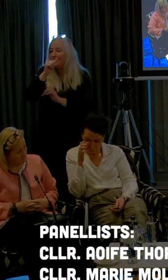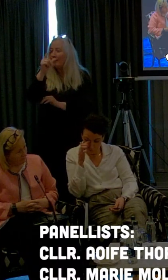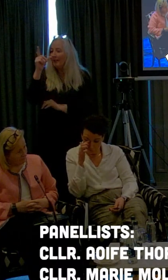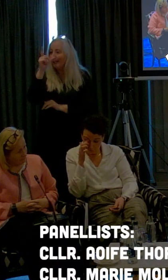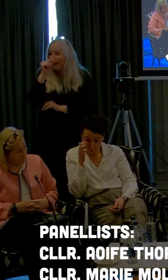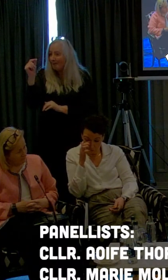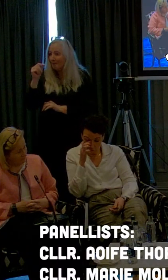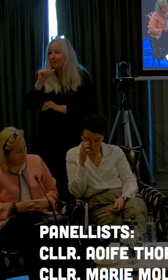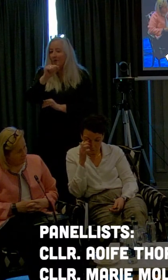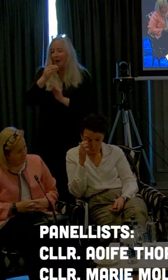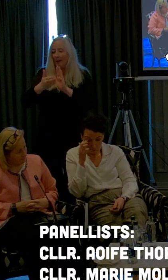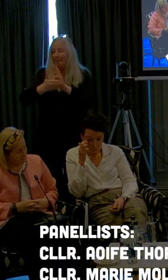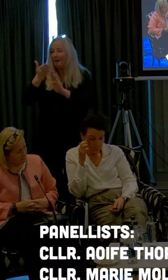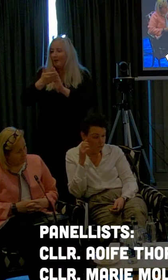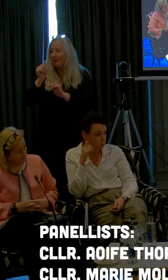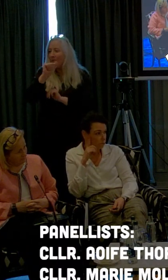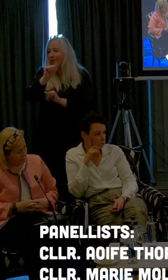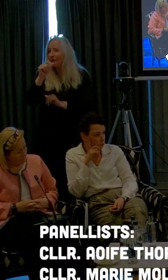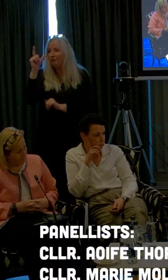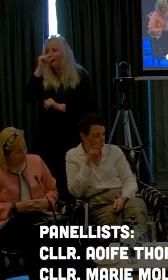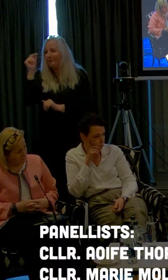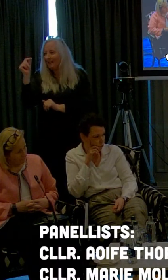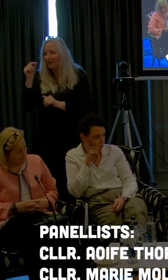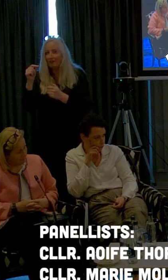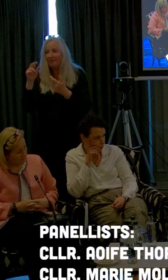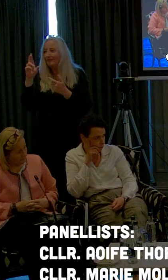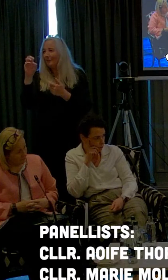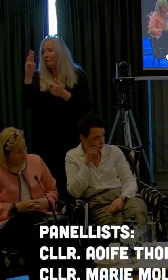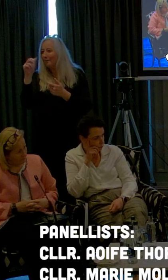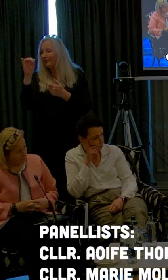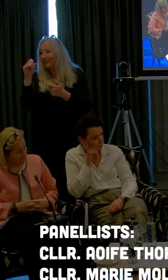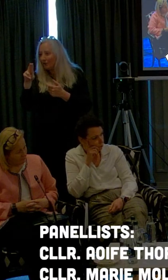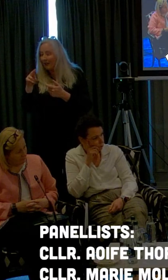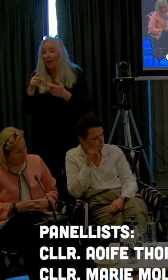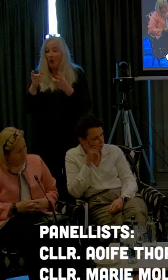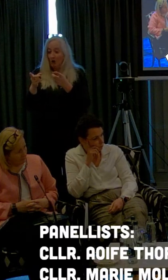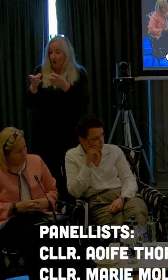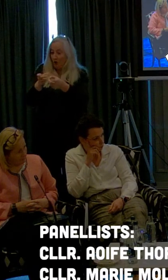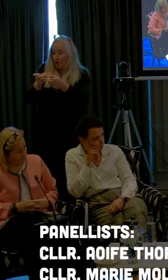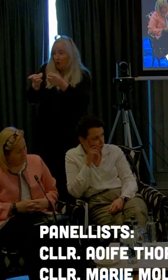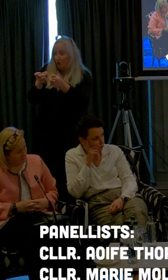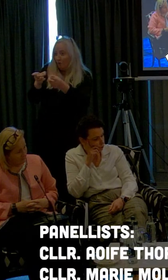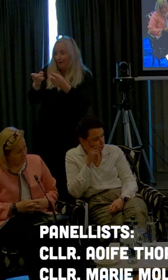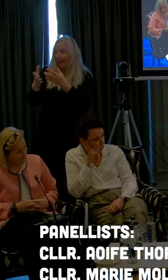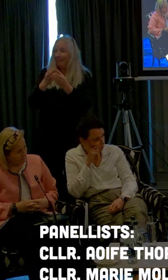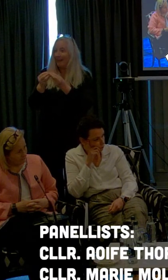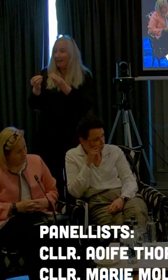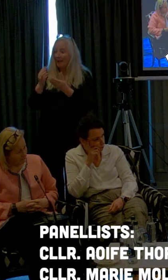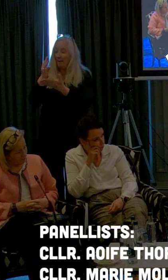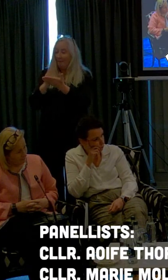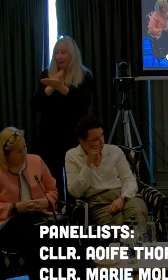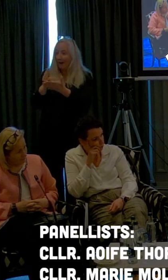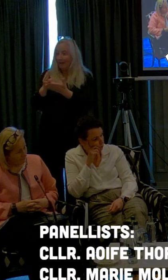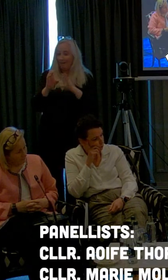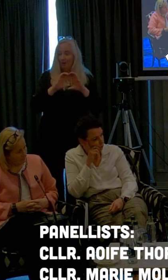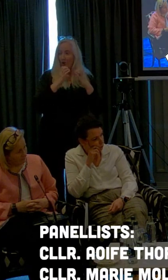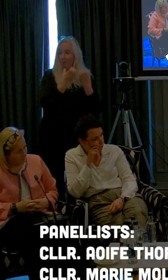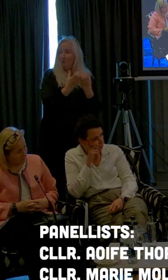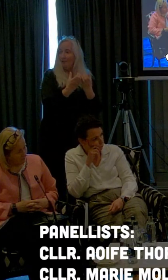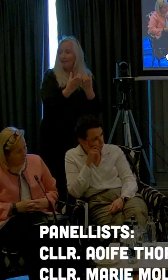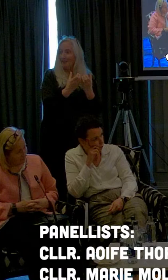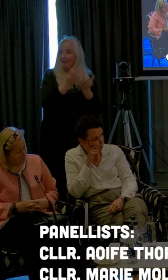reputation, and you people will see you as a worker and that you do things for the good of the community and not for yourself. There's